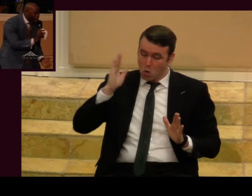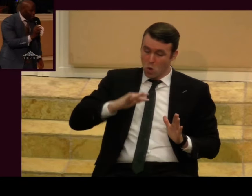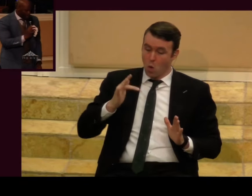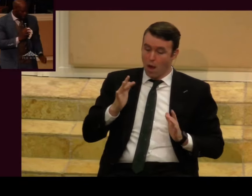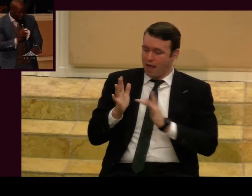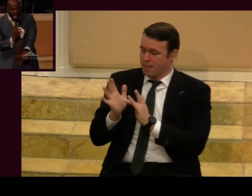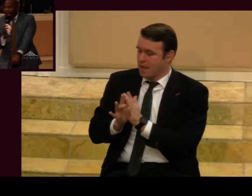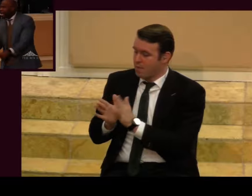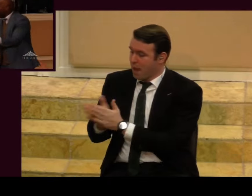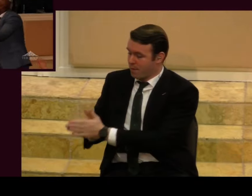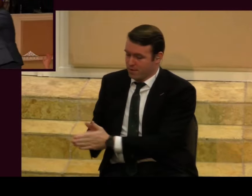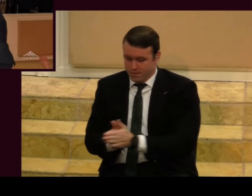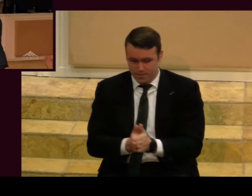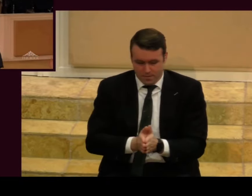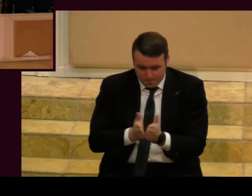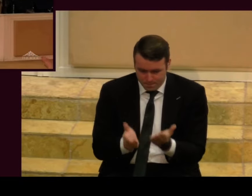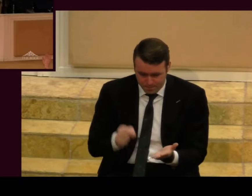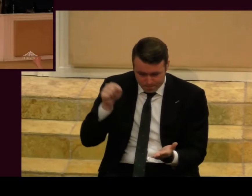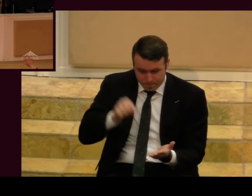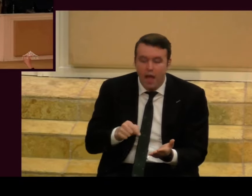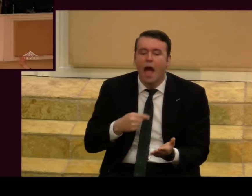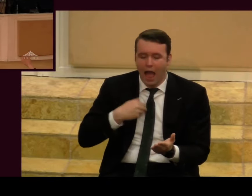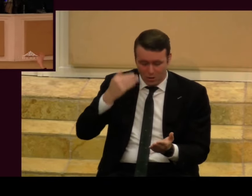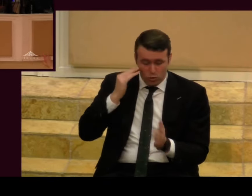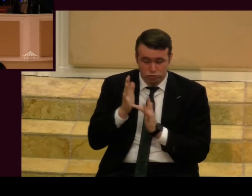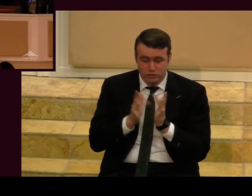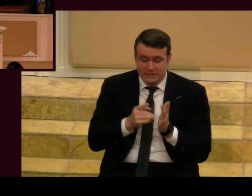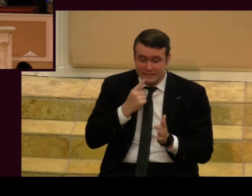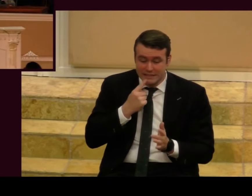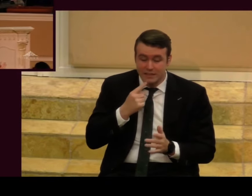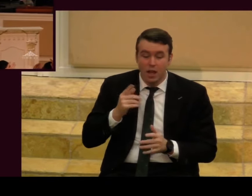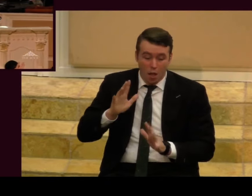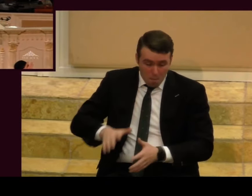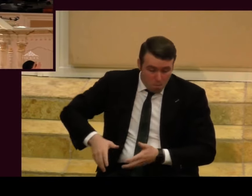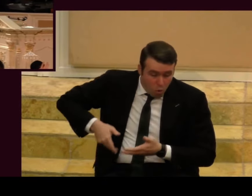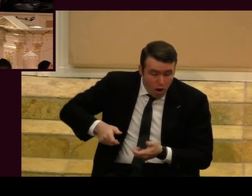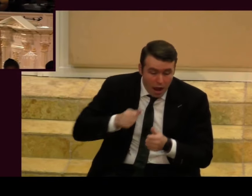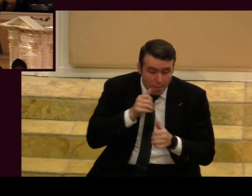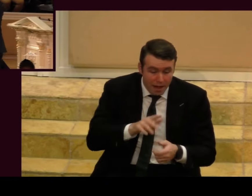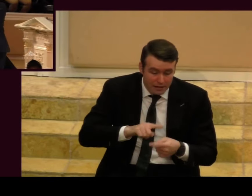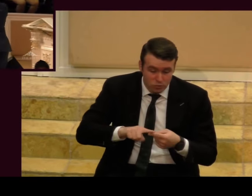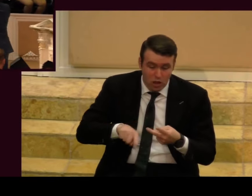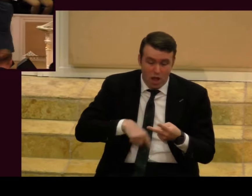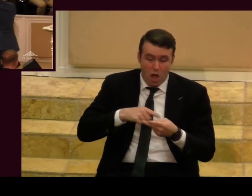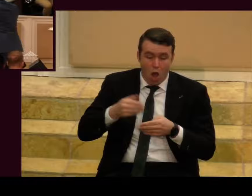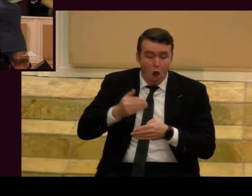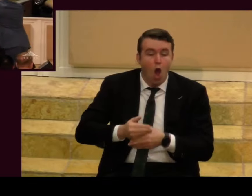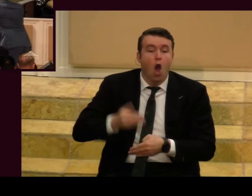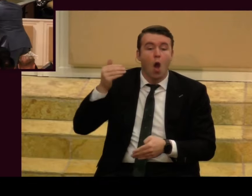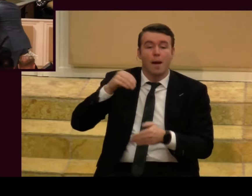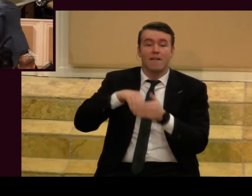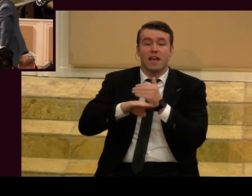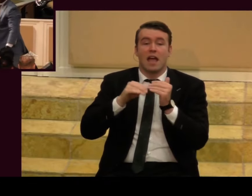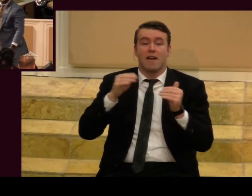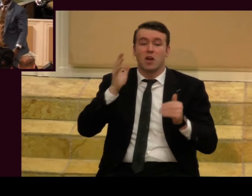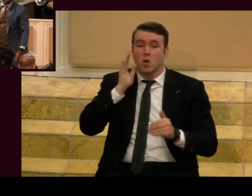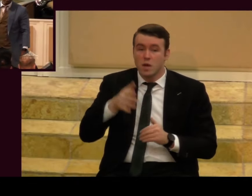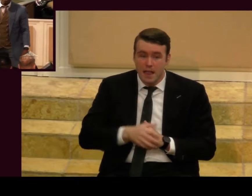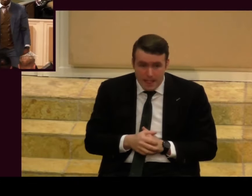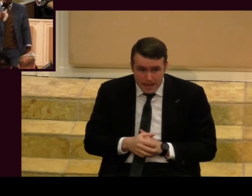the Bible and I'm gonna see what Jesus said. I'll pour you out a blessing and I'll open up the windows of